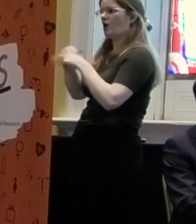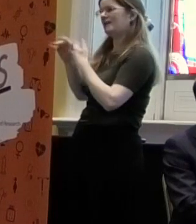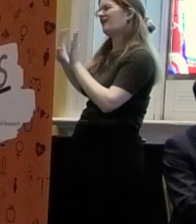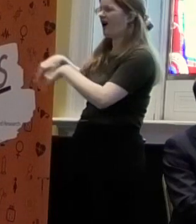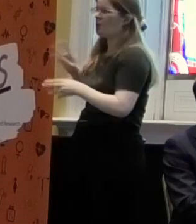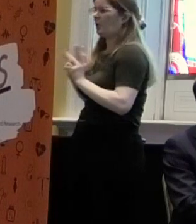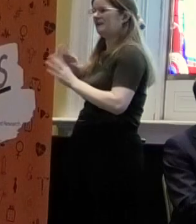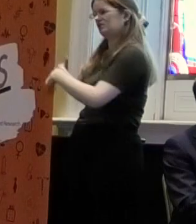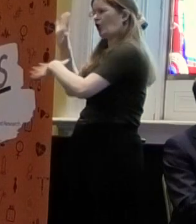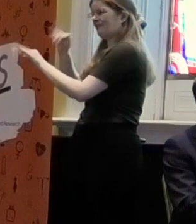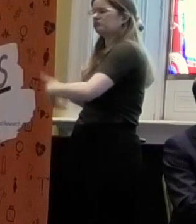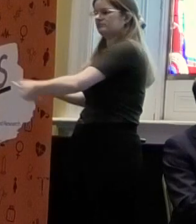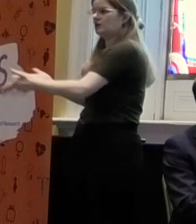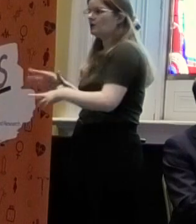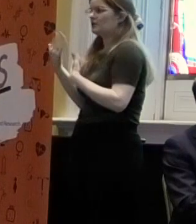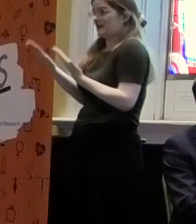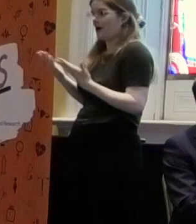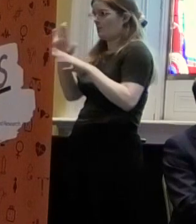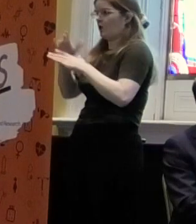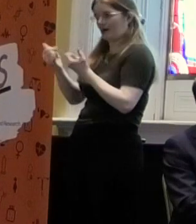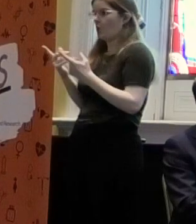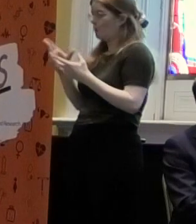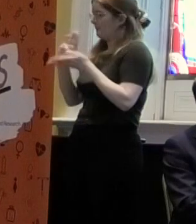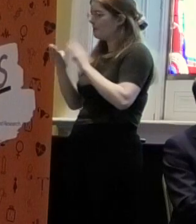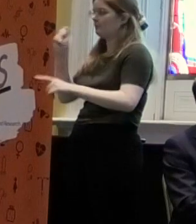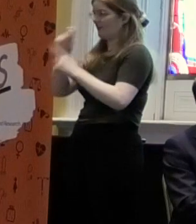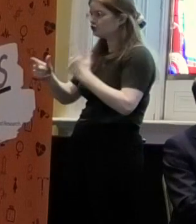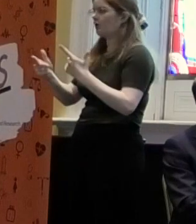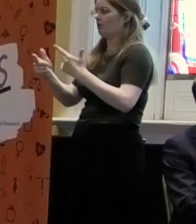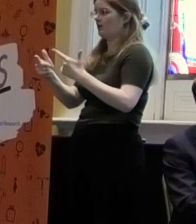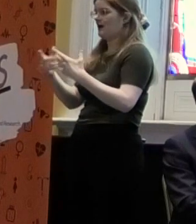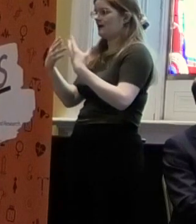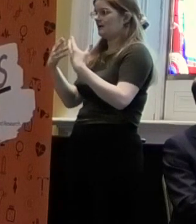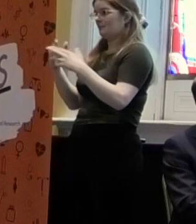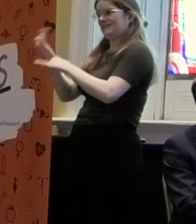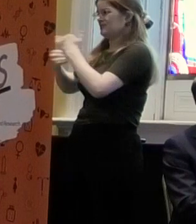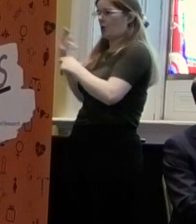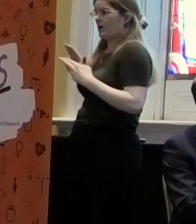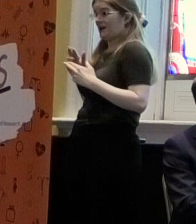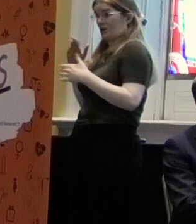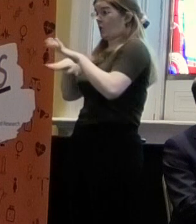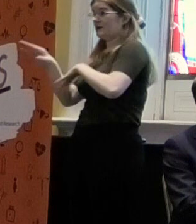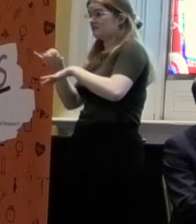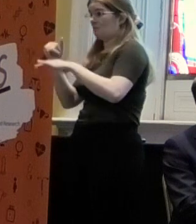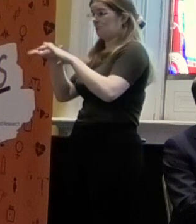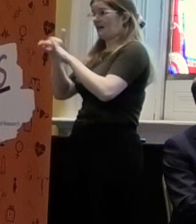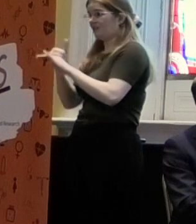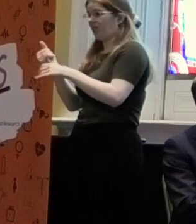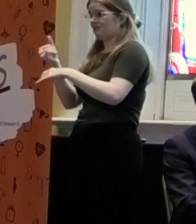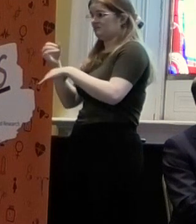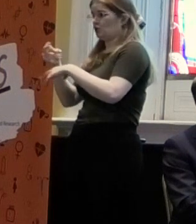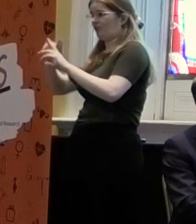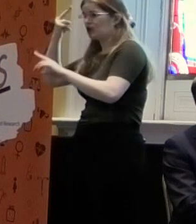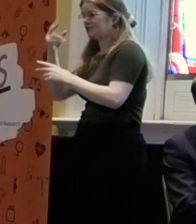becomes medicalized. The women are sidelined because they have no access to the medical training. Okay. And there are female midwives who are writing books saying,